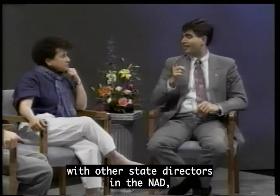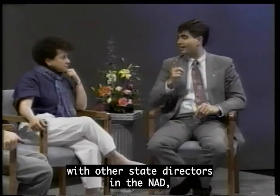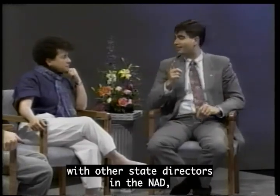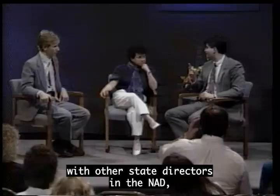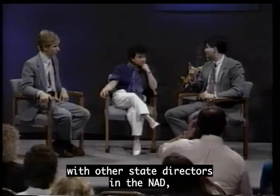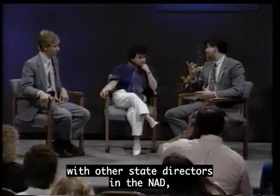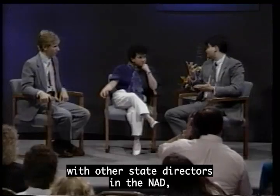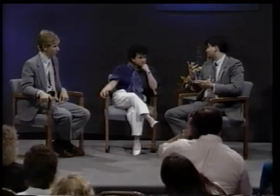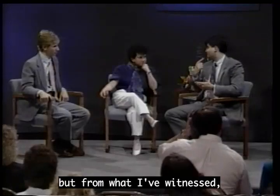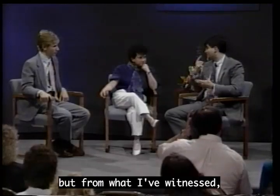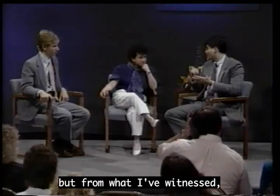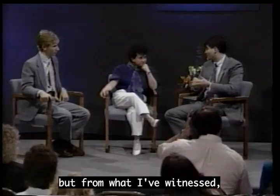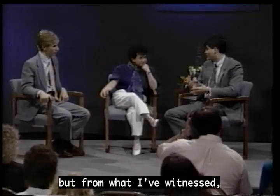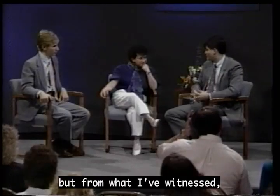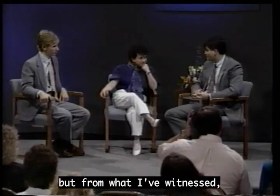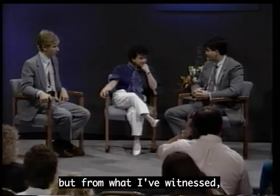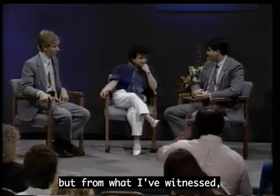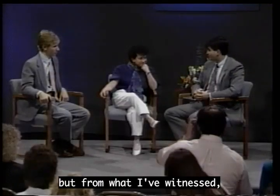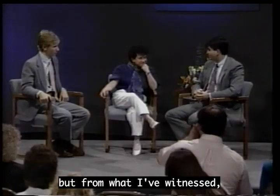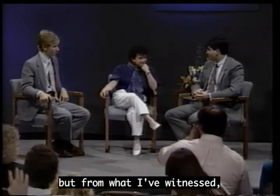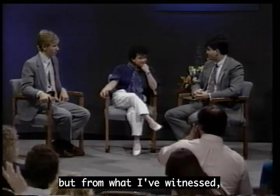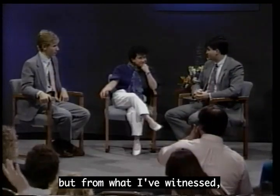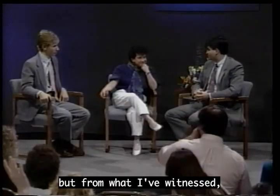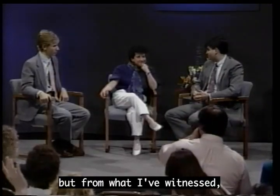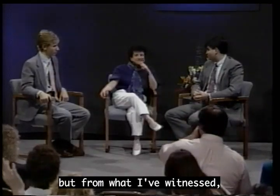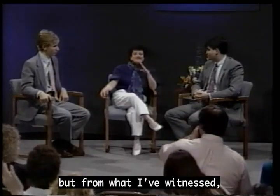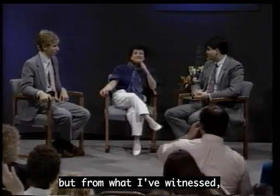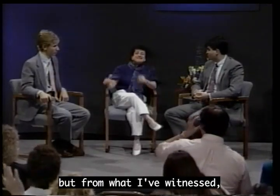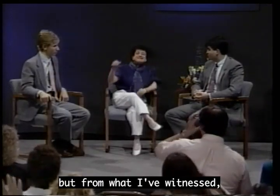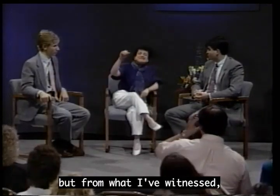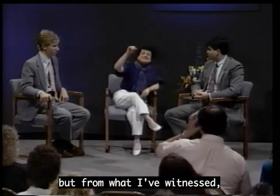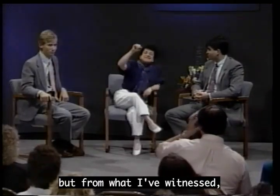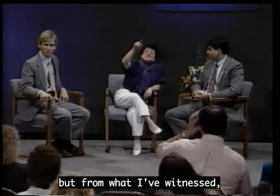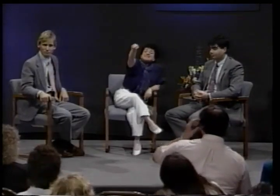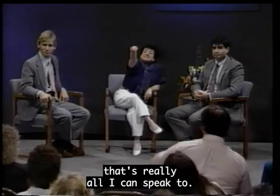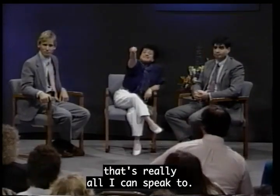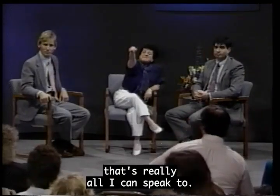witnessed, that's really all I can speak to. I see. Okay.